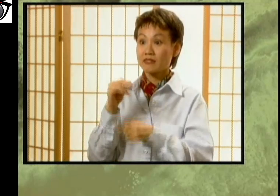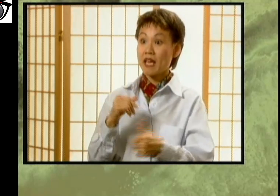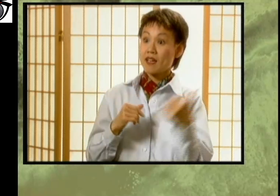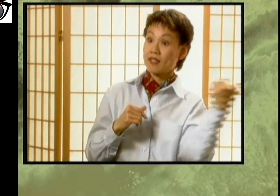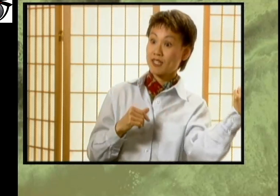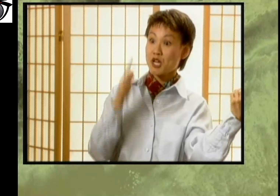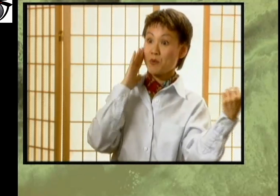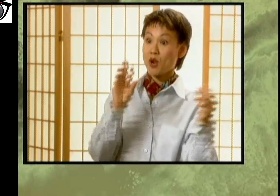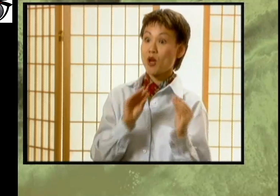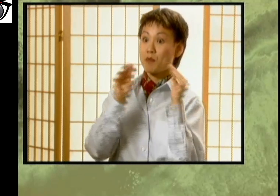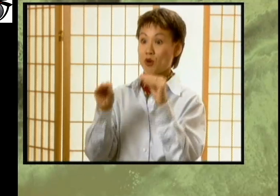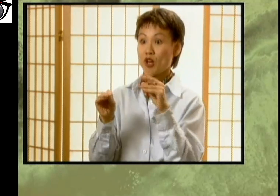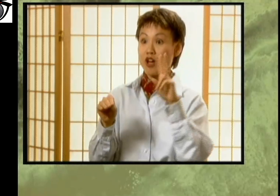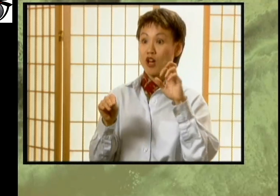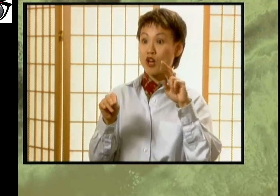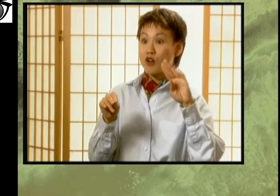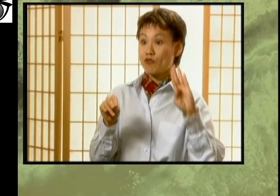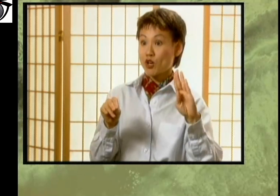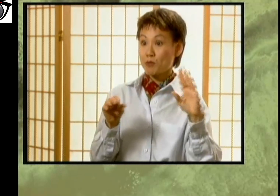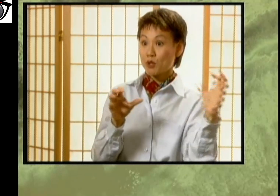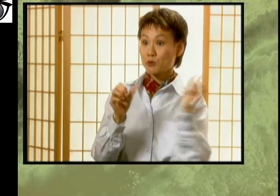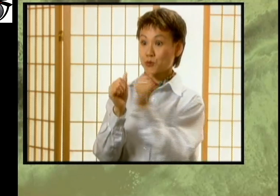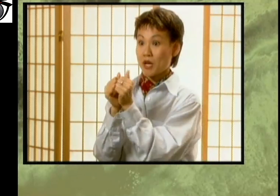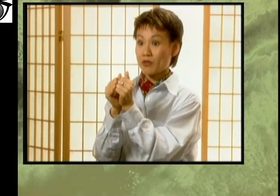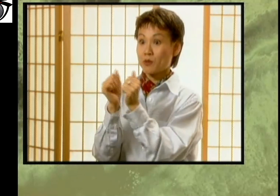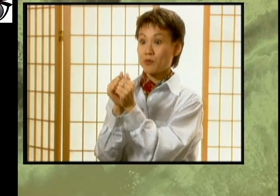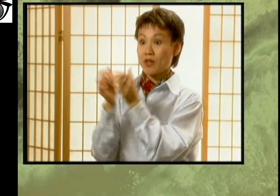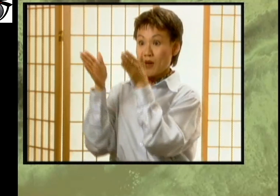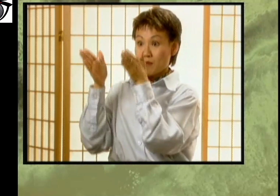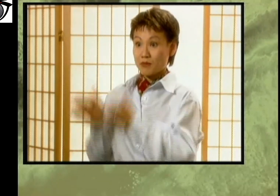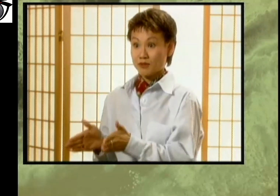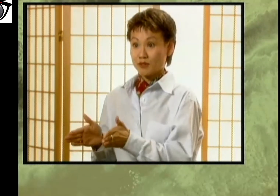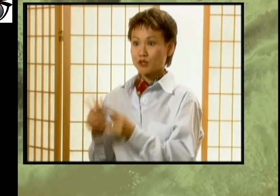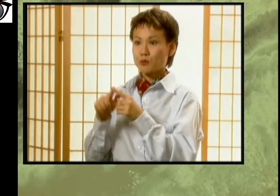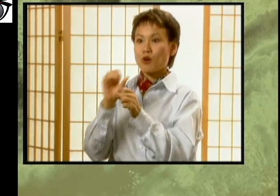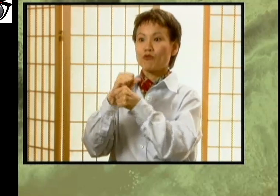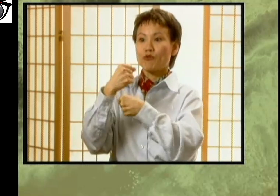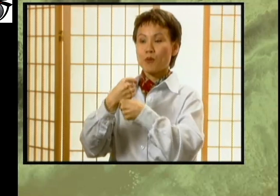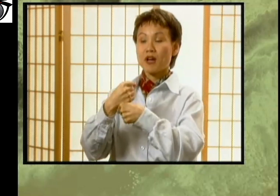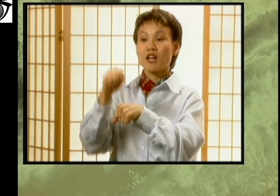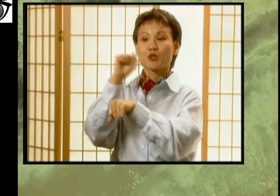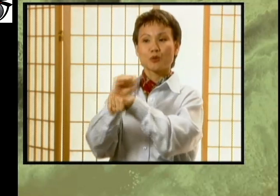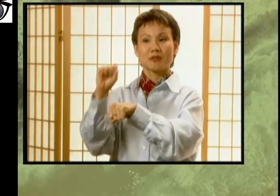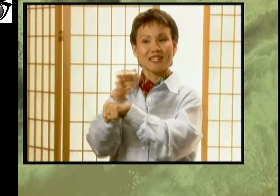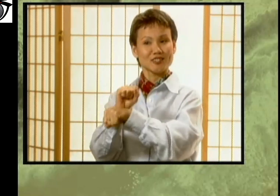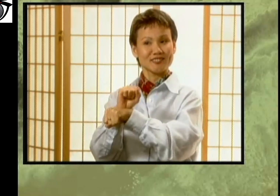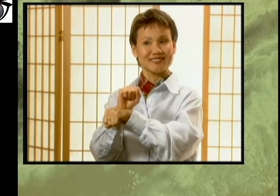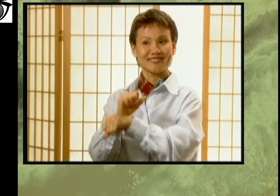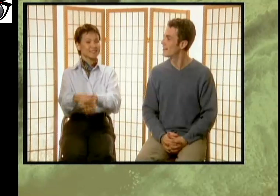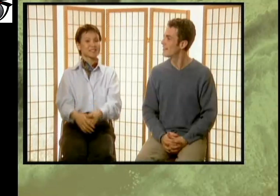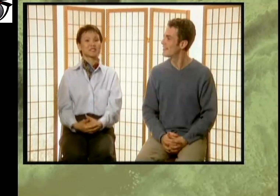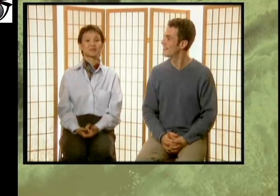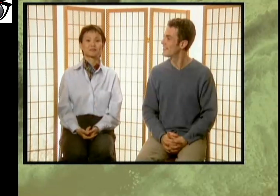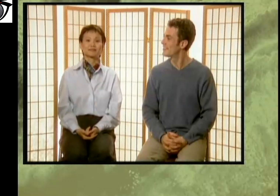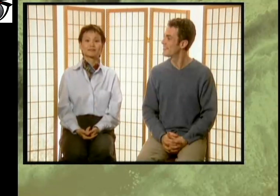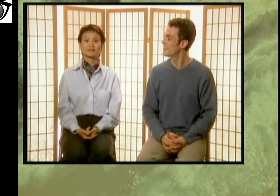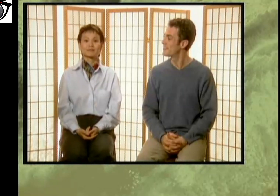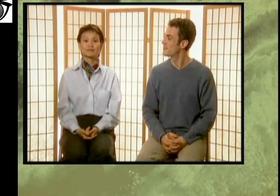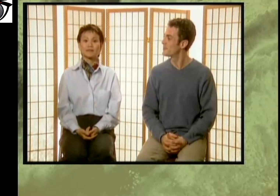sign, and John will put the verb together with the person marker to form the